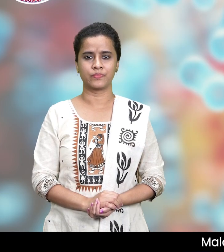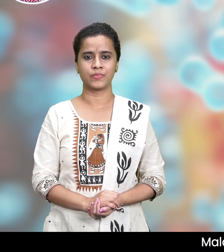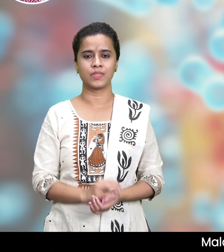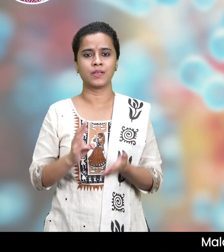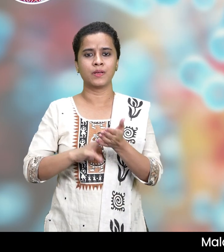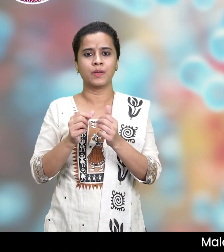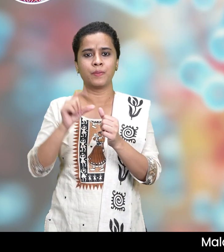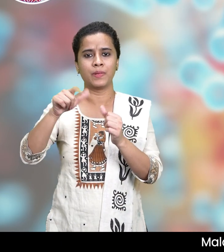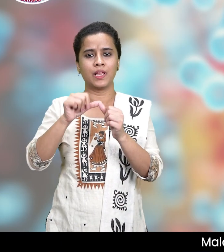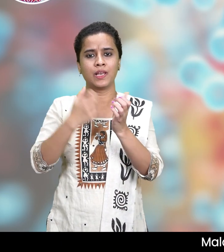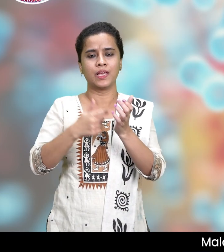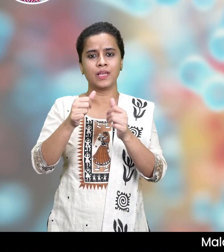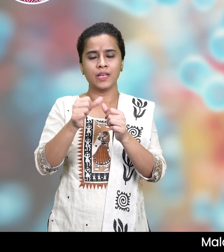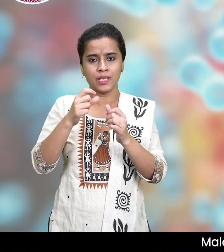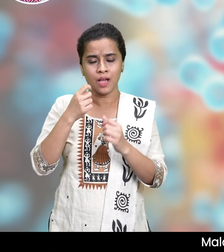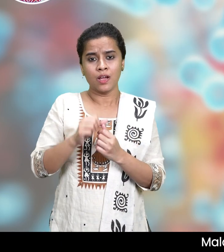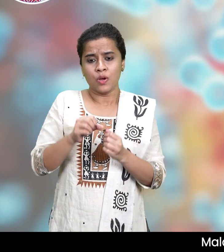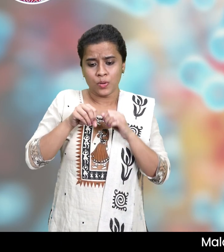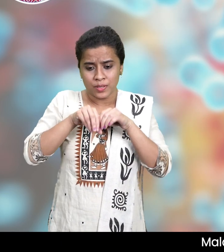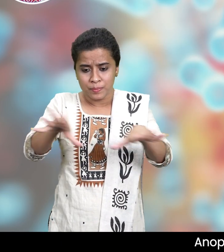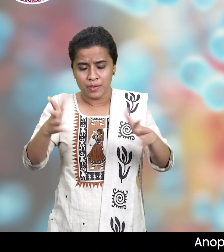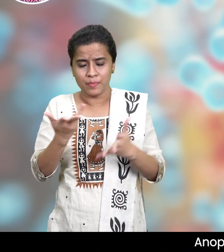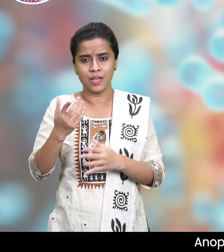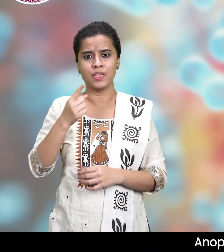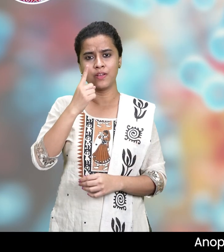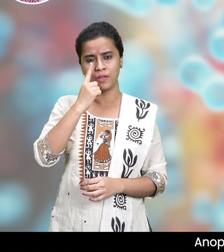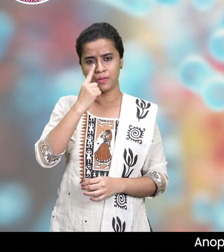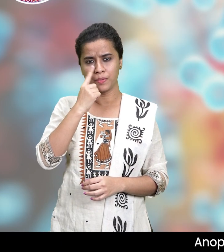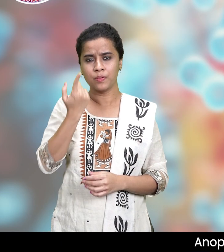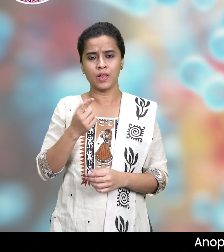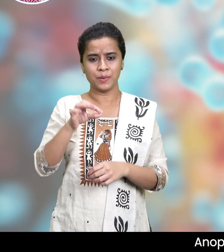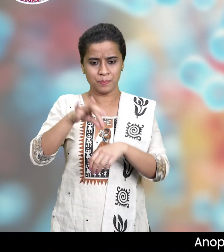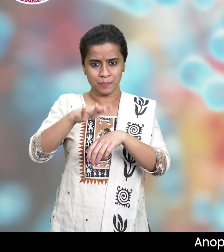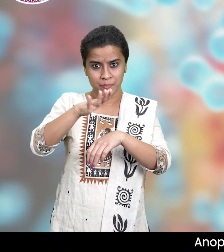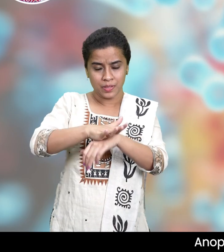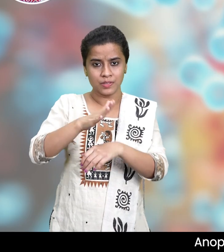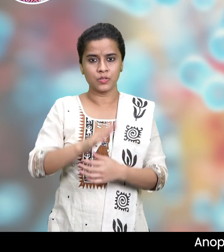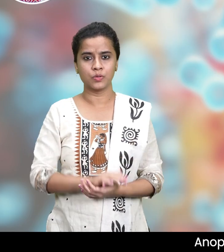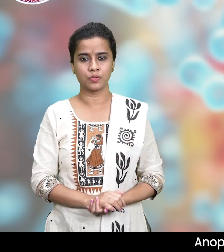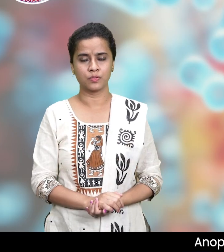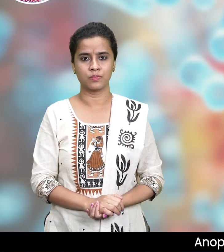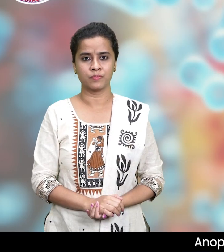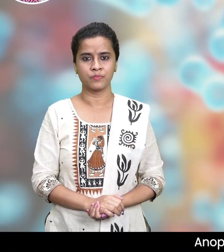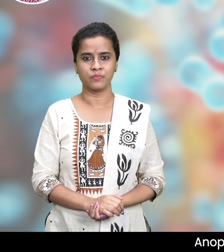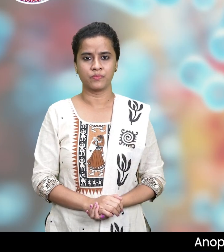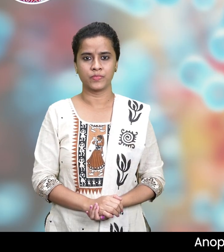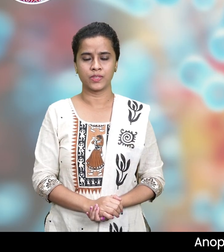Malaria is spread by female Anopheles, while